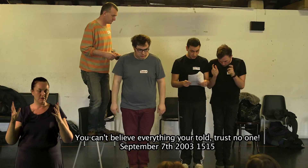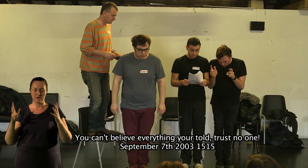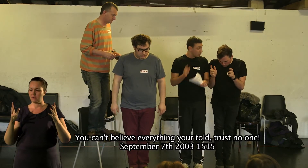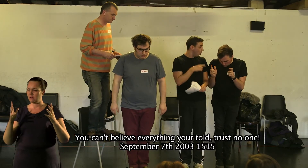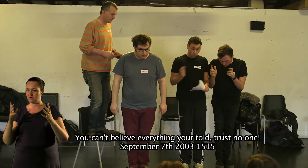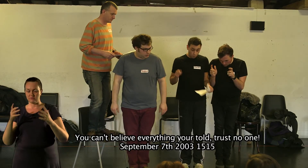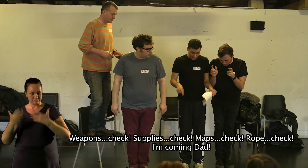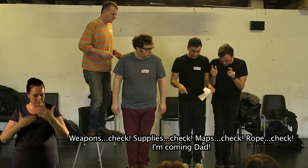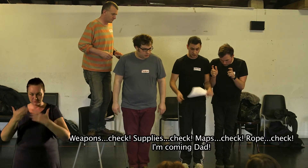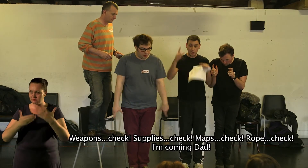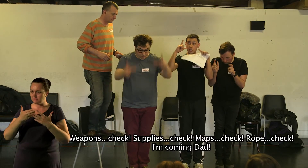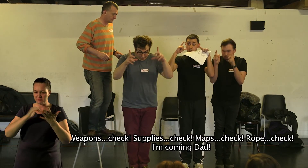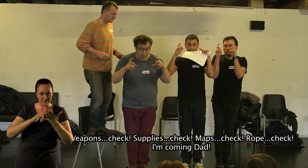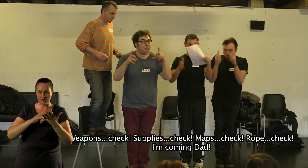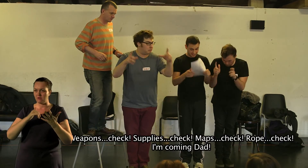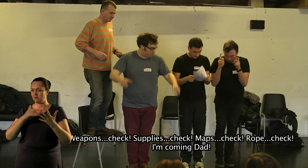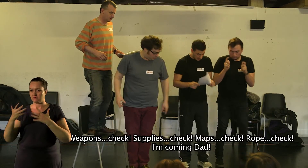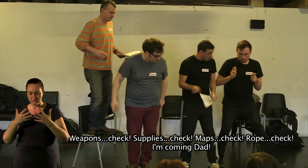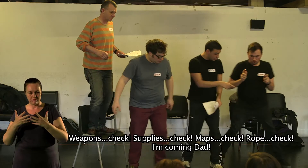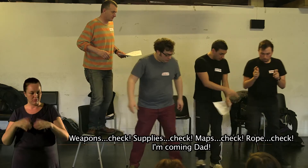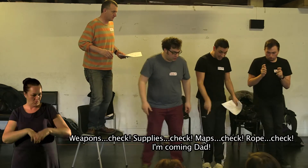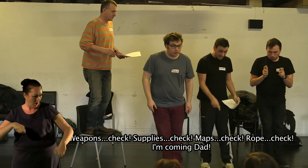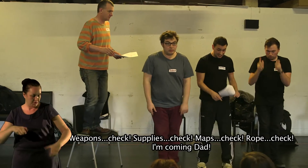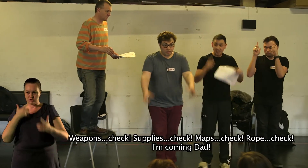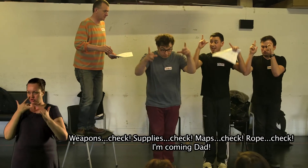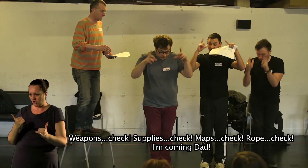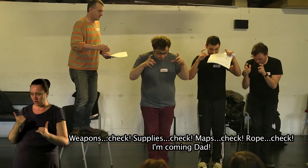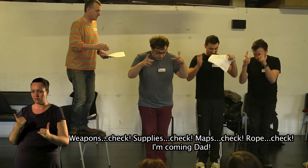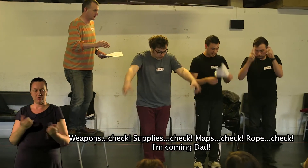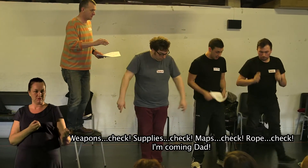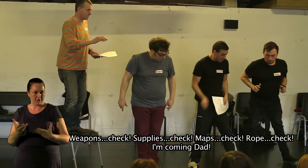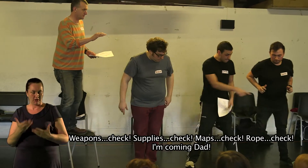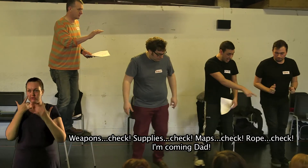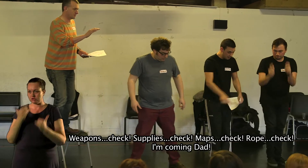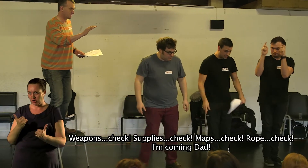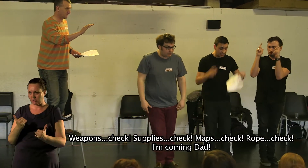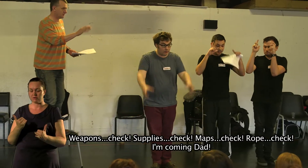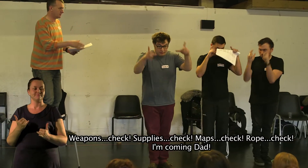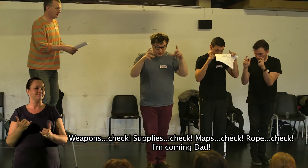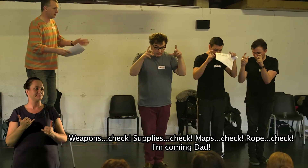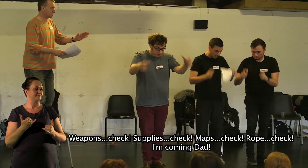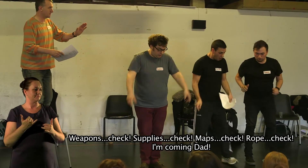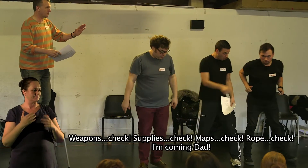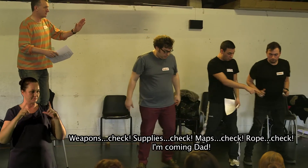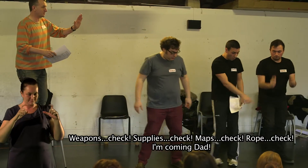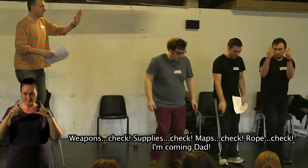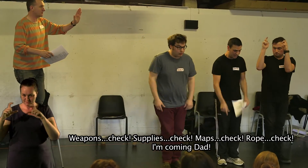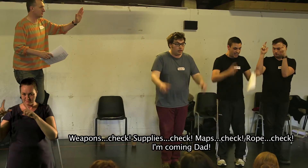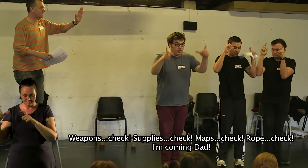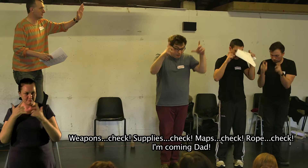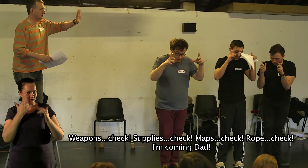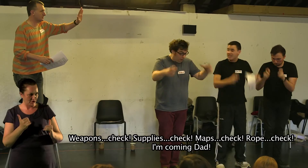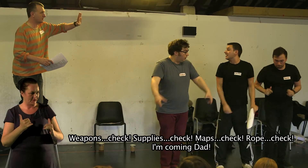prepares. Weapons, check. Supplies, check. Maps, check.